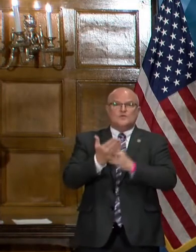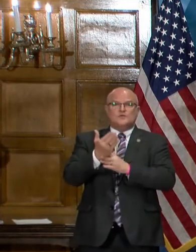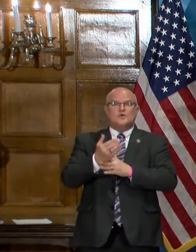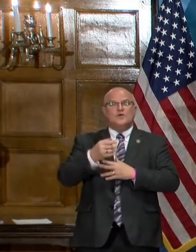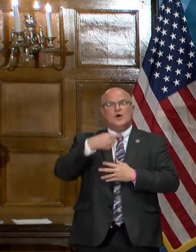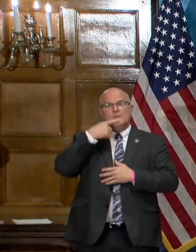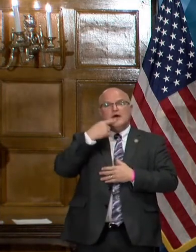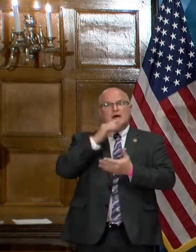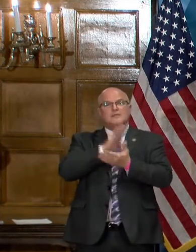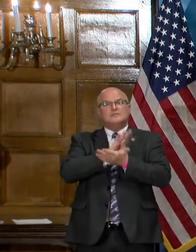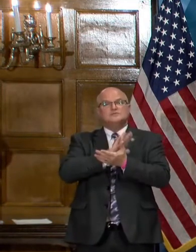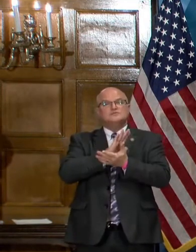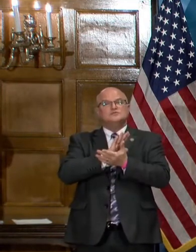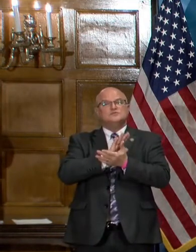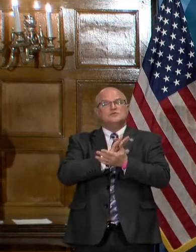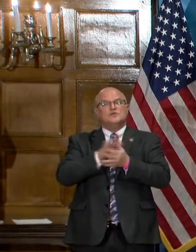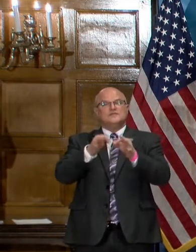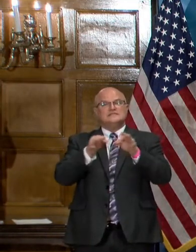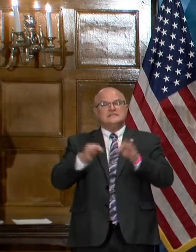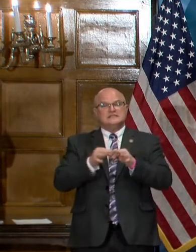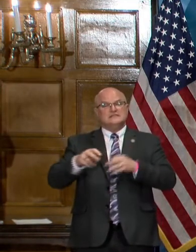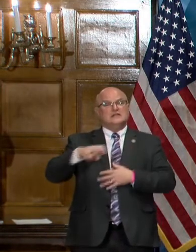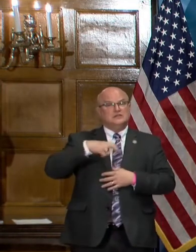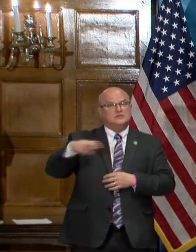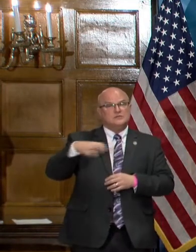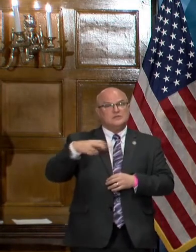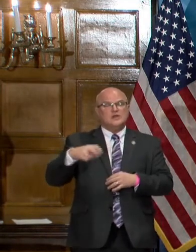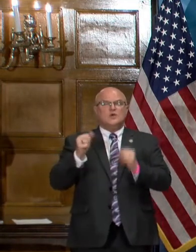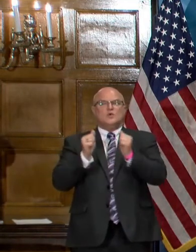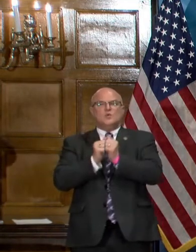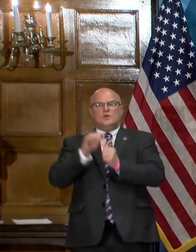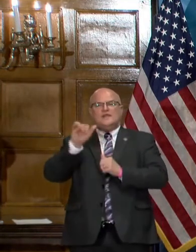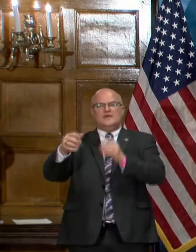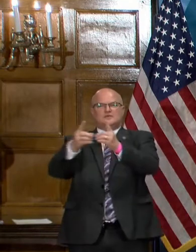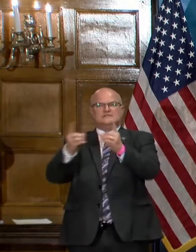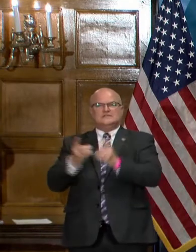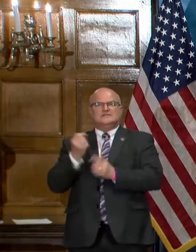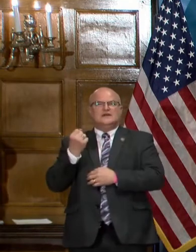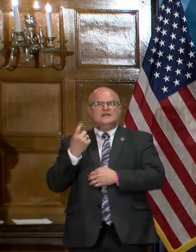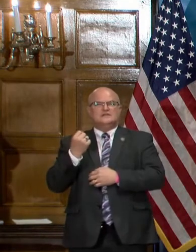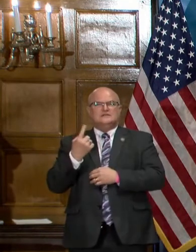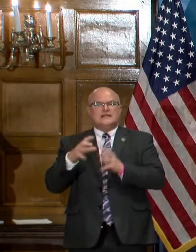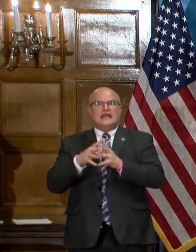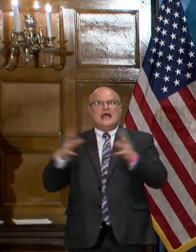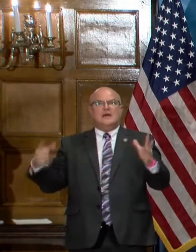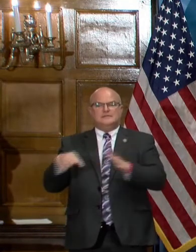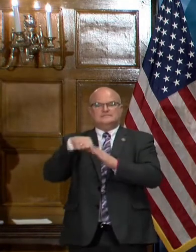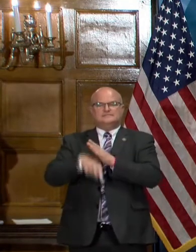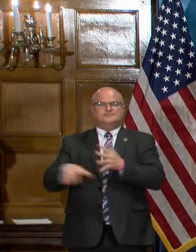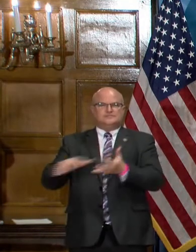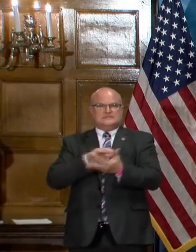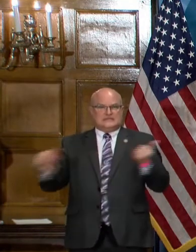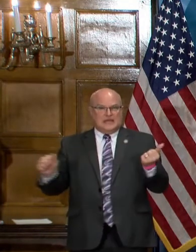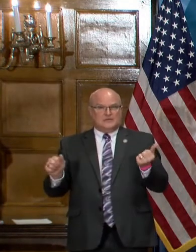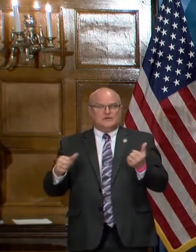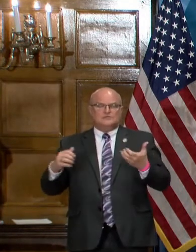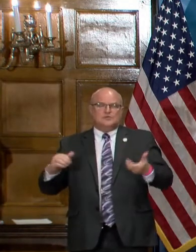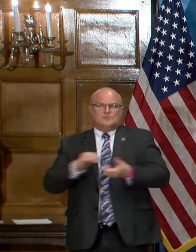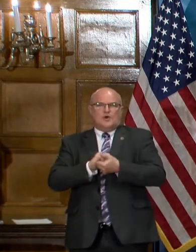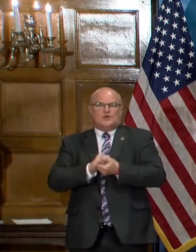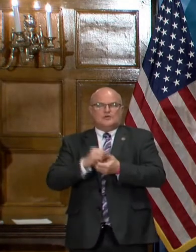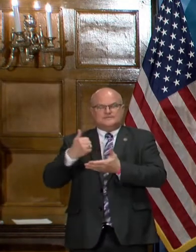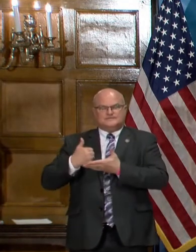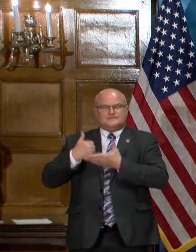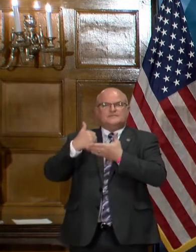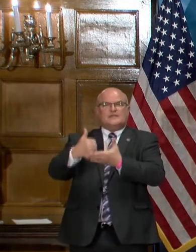of Public School Academic Facilities and Transportation with those districts to understand the extent of the damage, to partner with them and